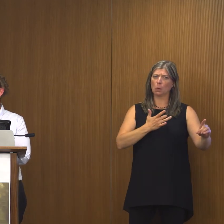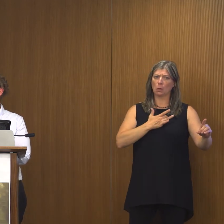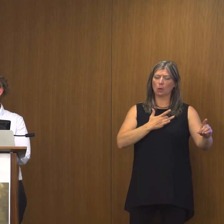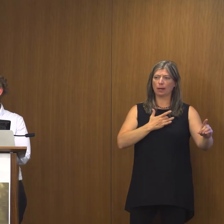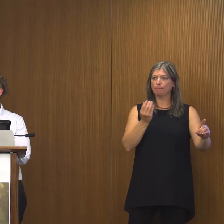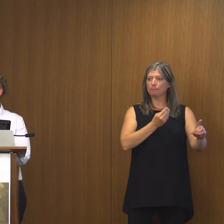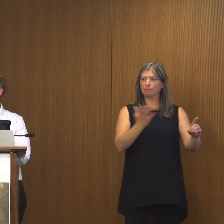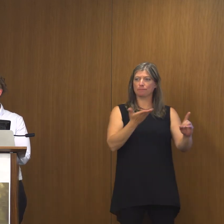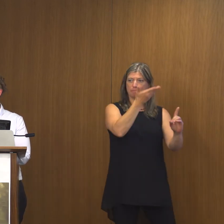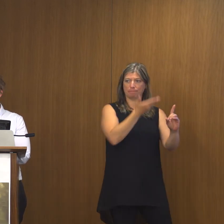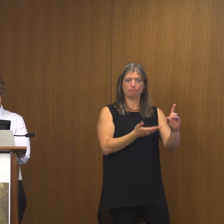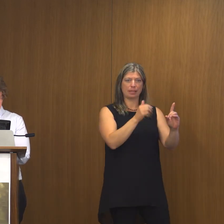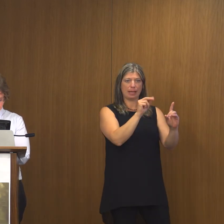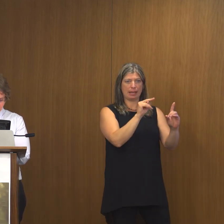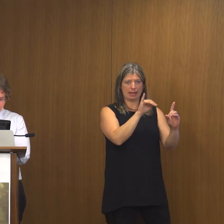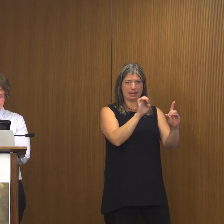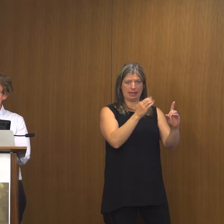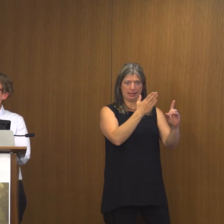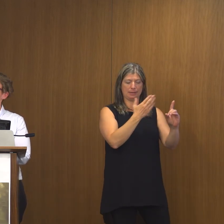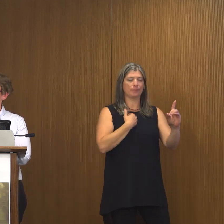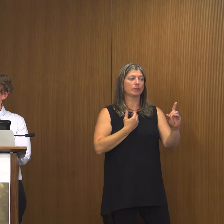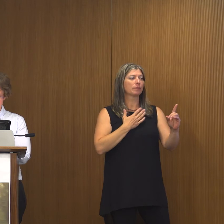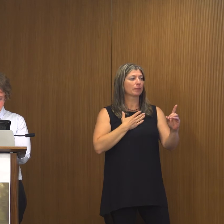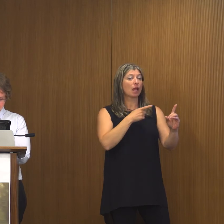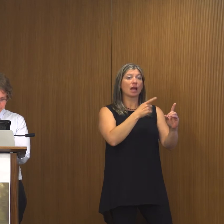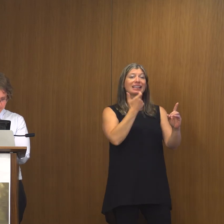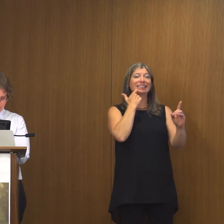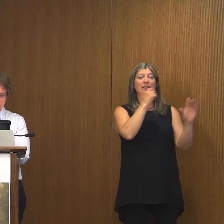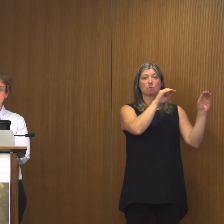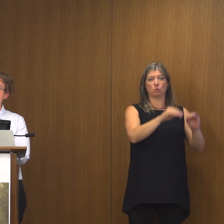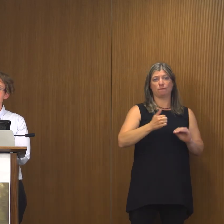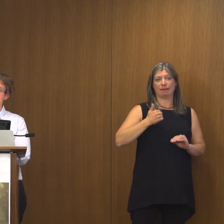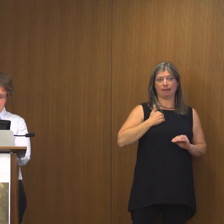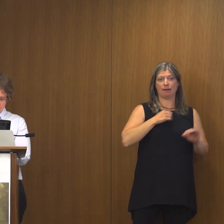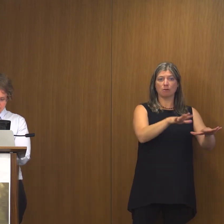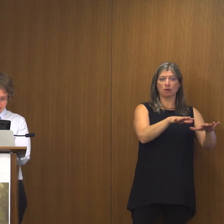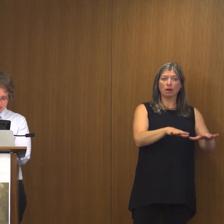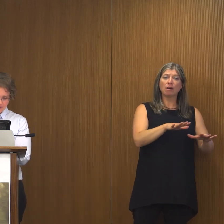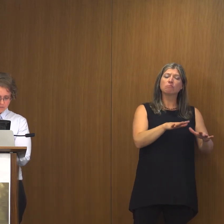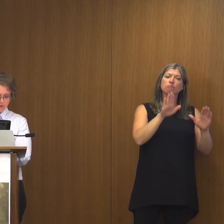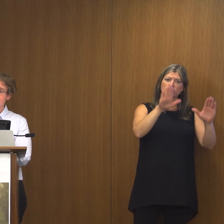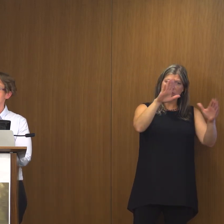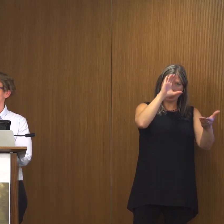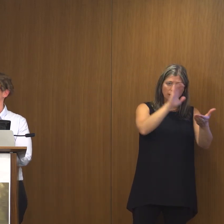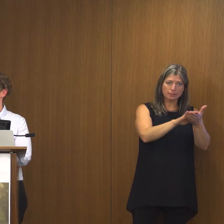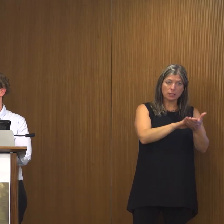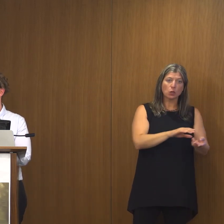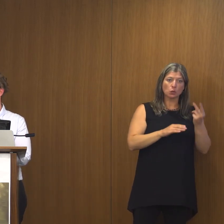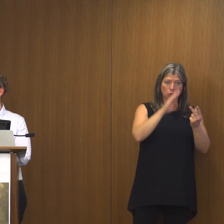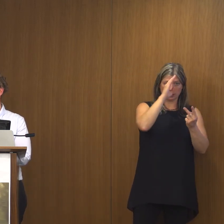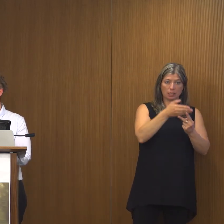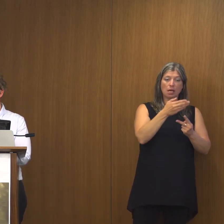let me tell you about my friend Annie. Annie is a new Canadian. She has a loving husband and 2 beautiful sons